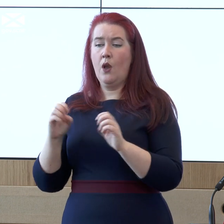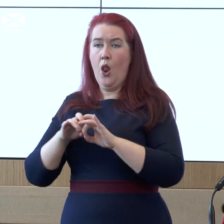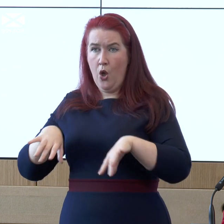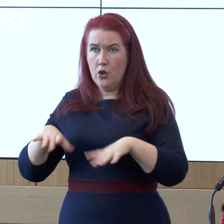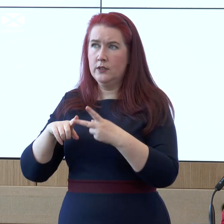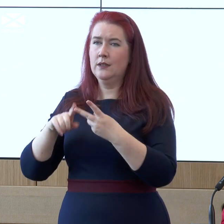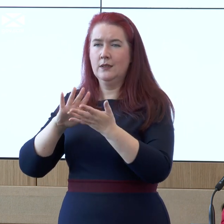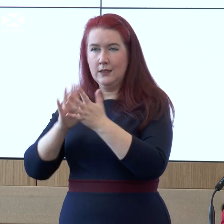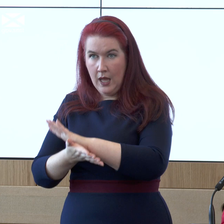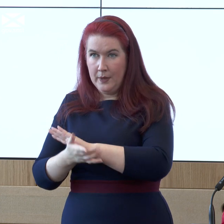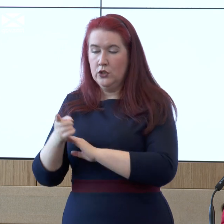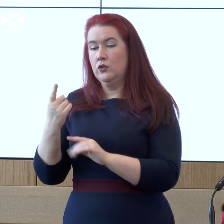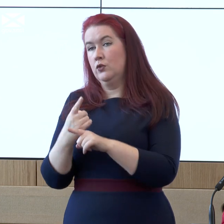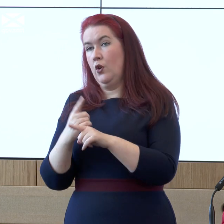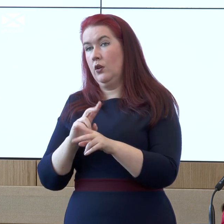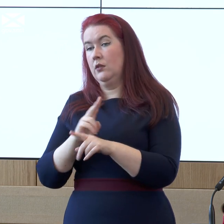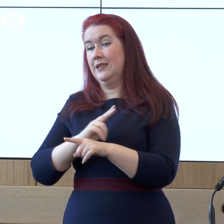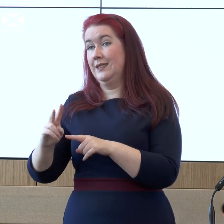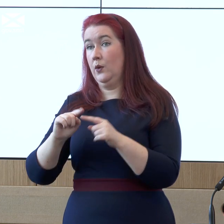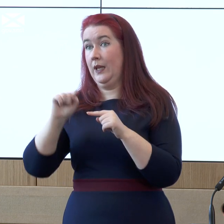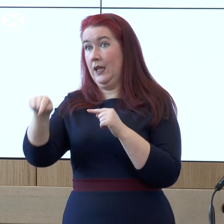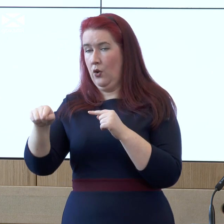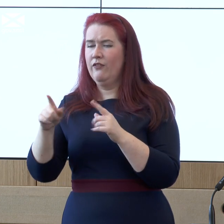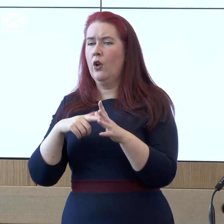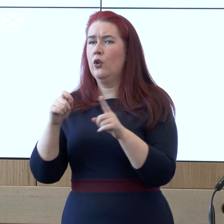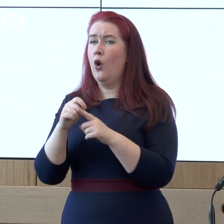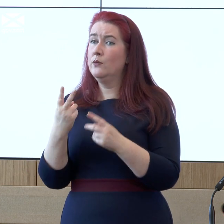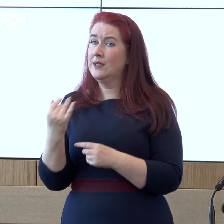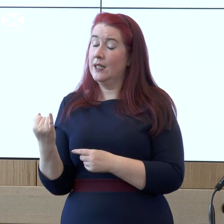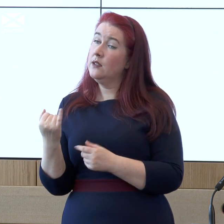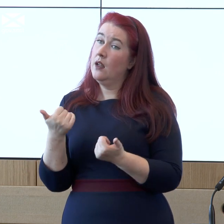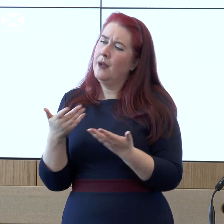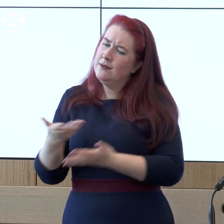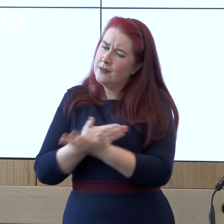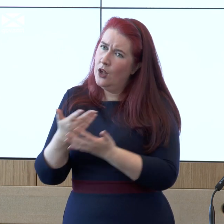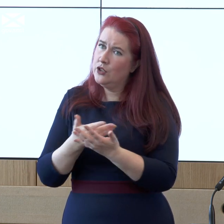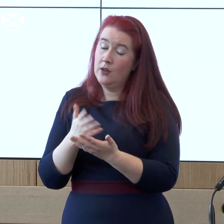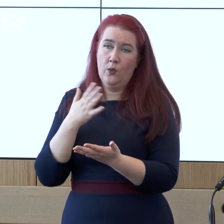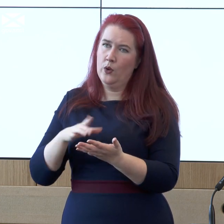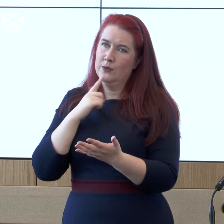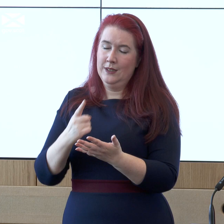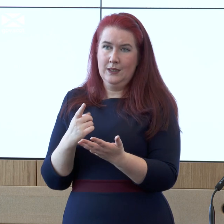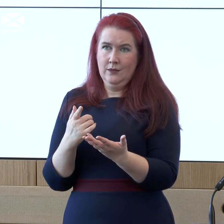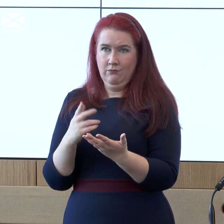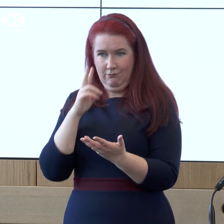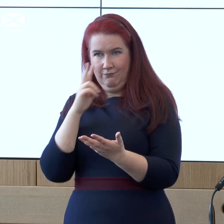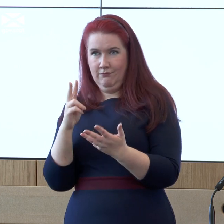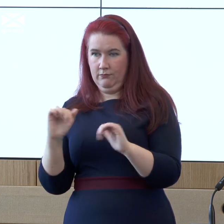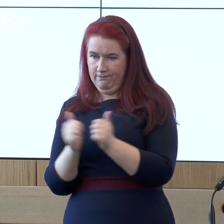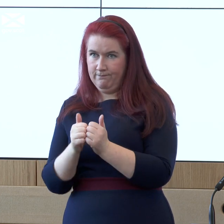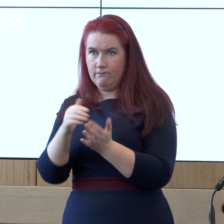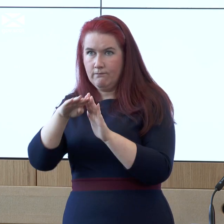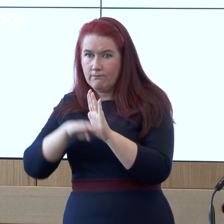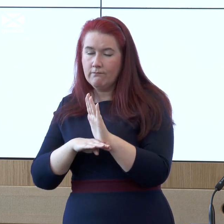second week of the COP summit, and that is welcome, but it can't simply be discussed. We must see progress. I know this is something I'll be